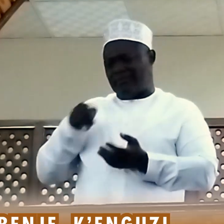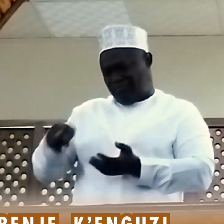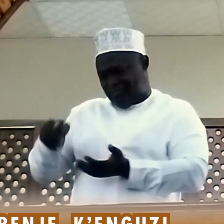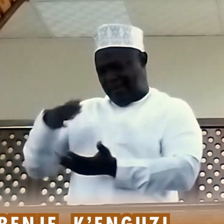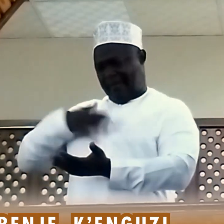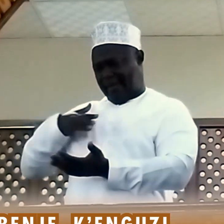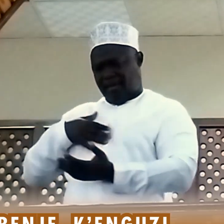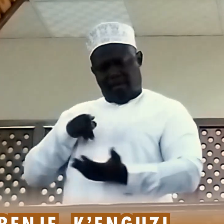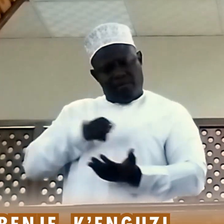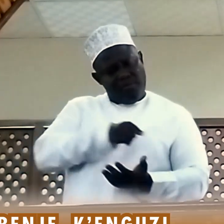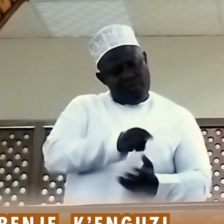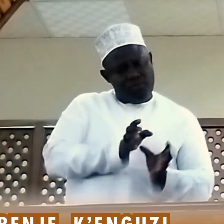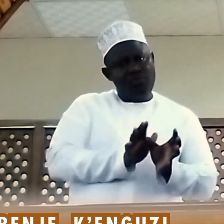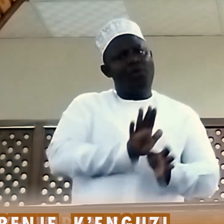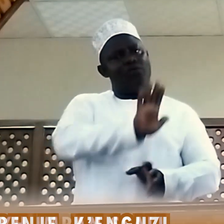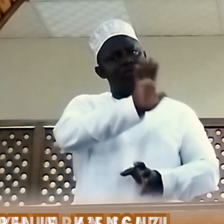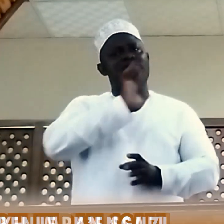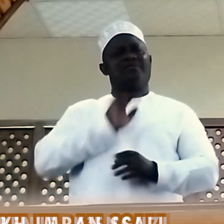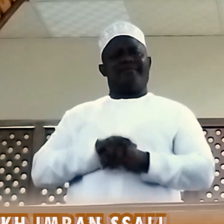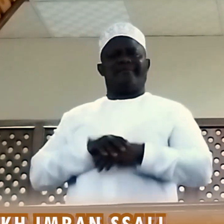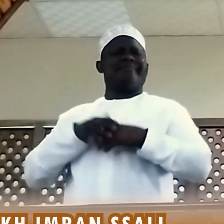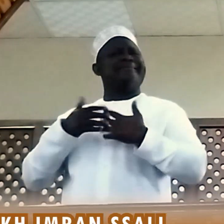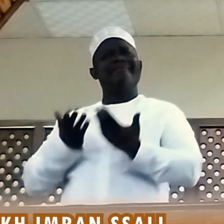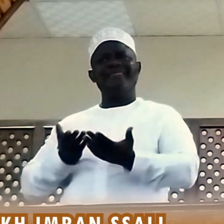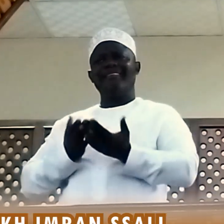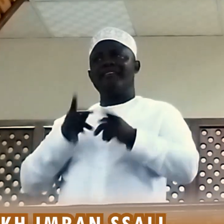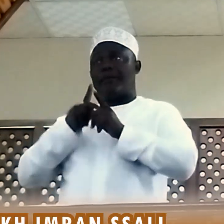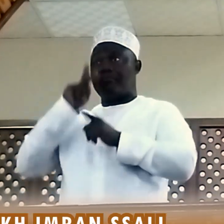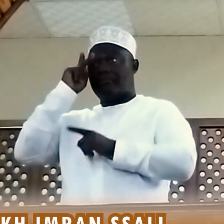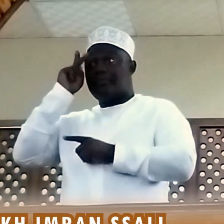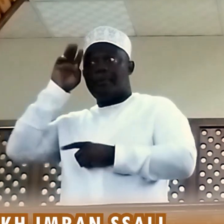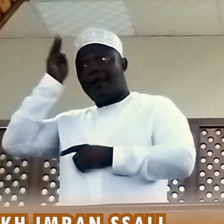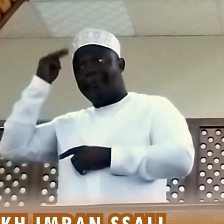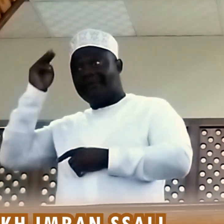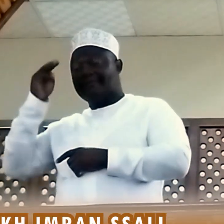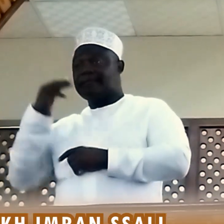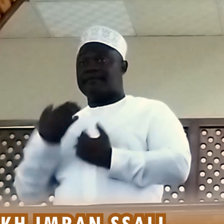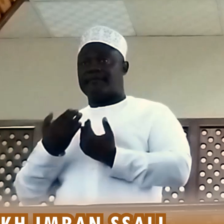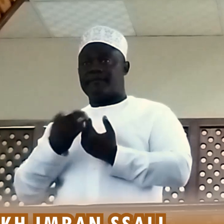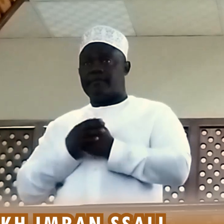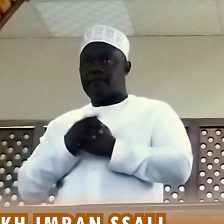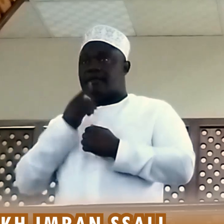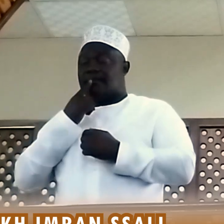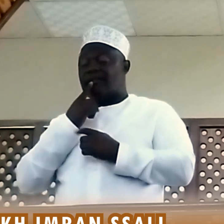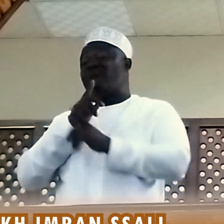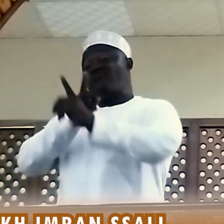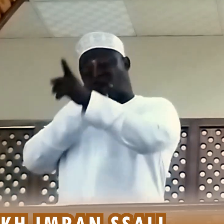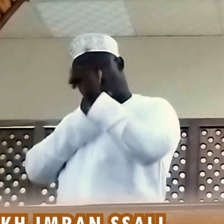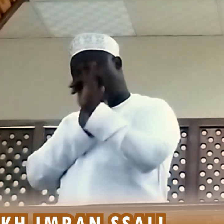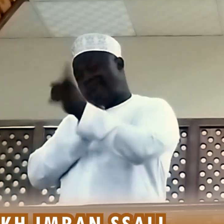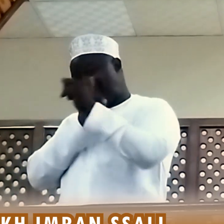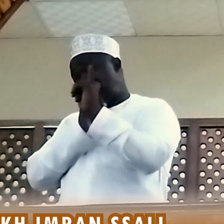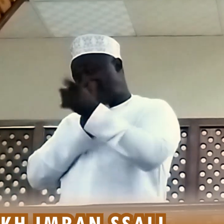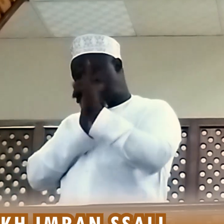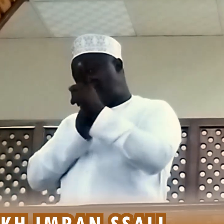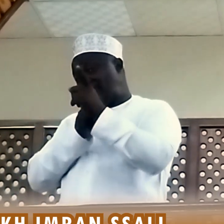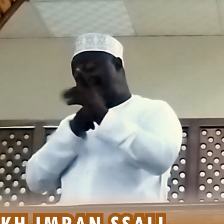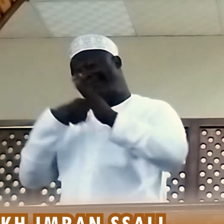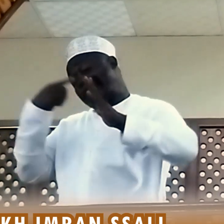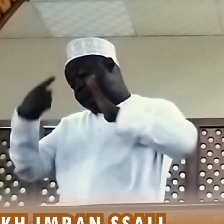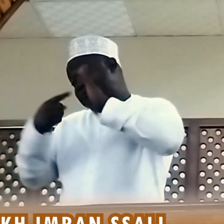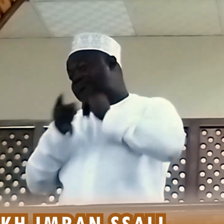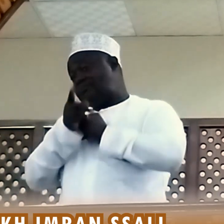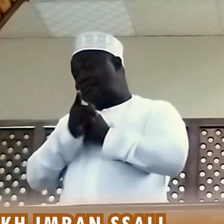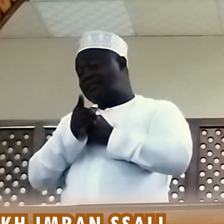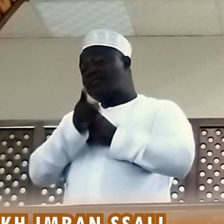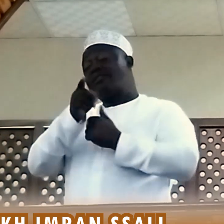bino bye watutumye kaakati omubaka sallallahu alaihi wasallama n'awuuninga mu mbeera eyo